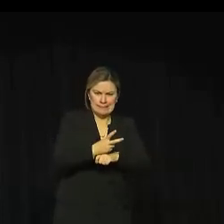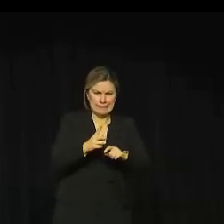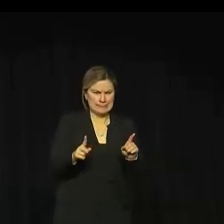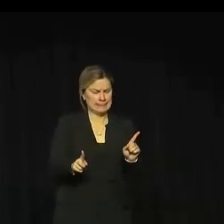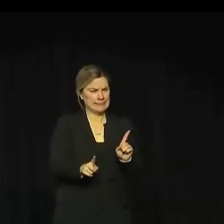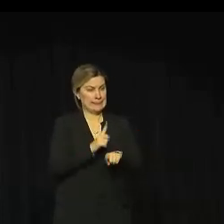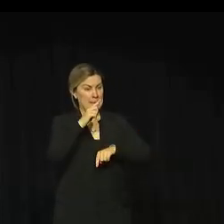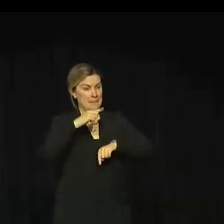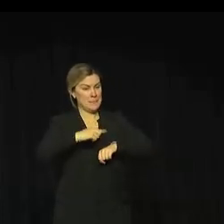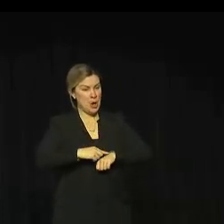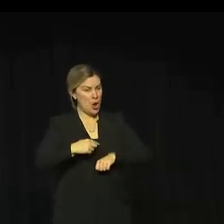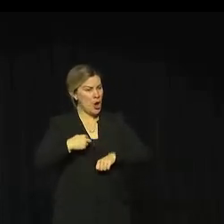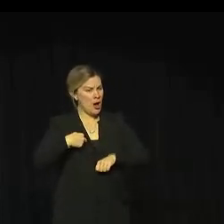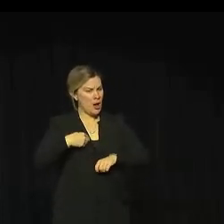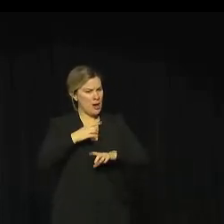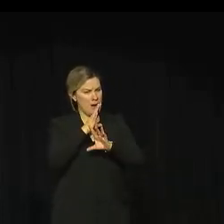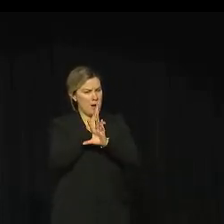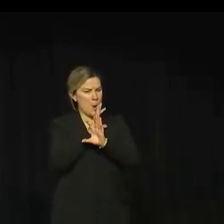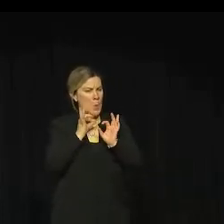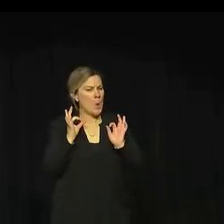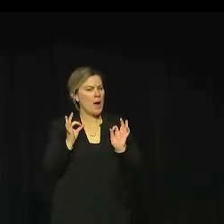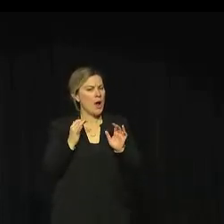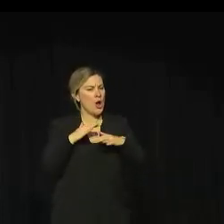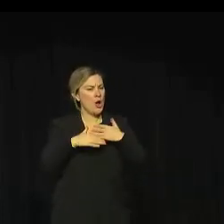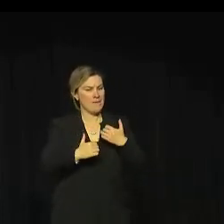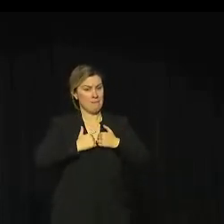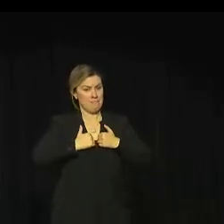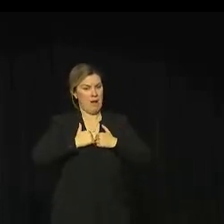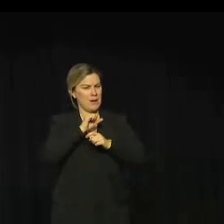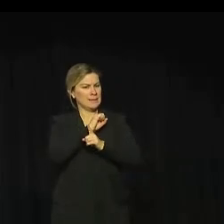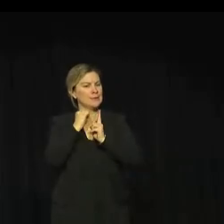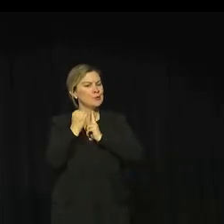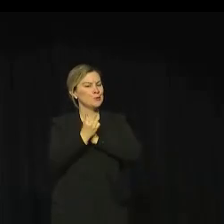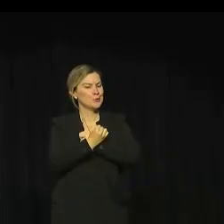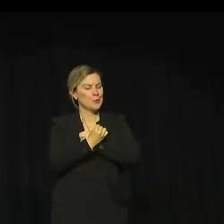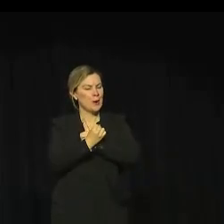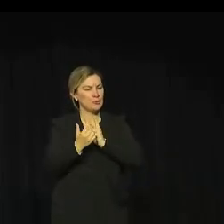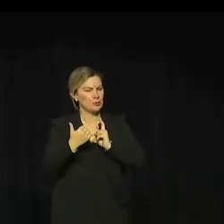same time being very quiet about my own situation.